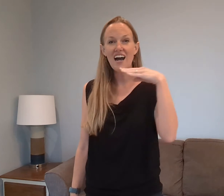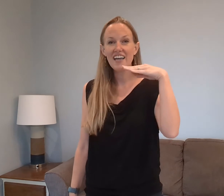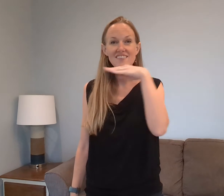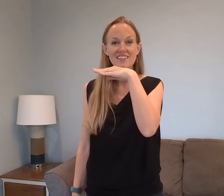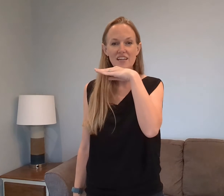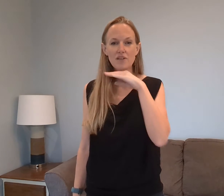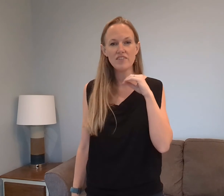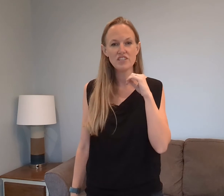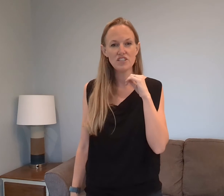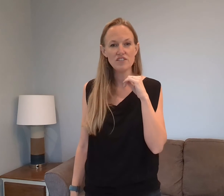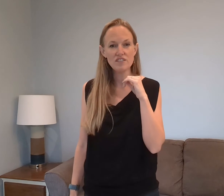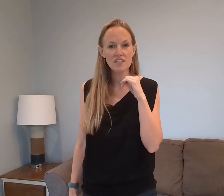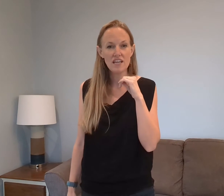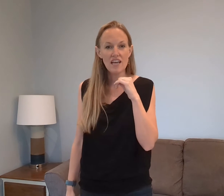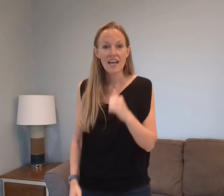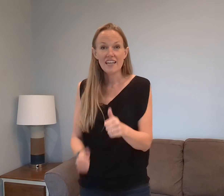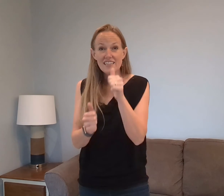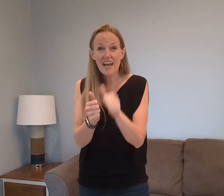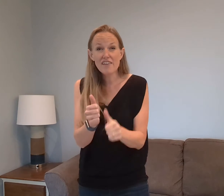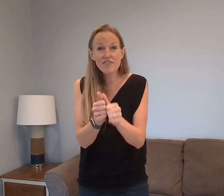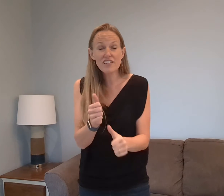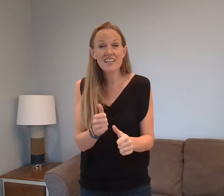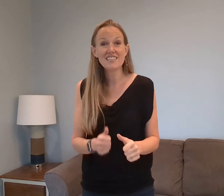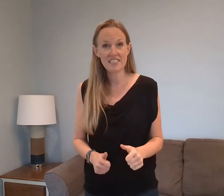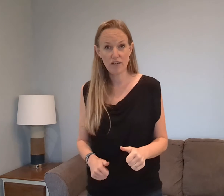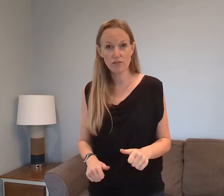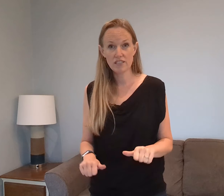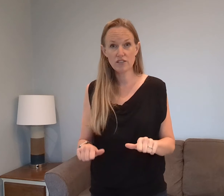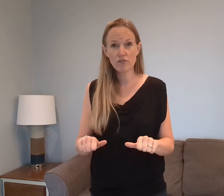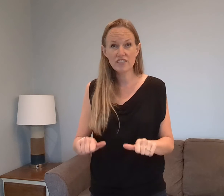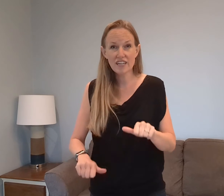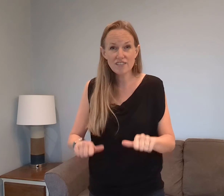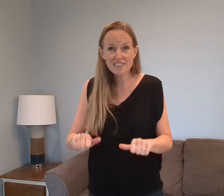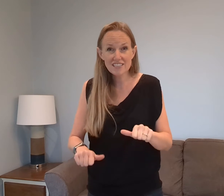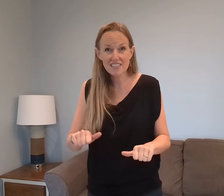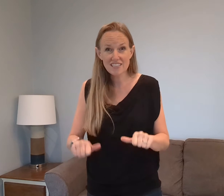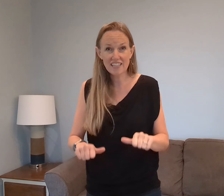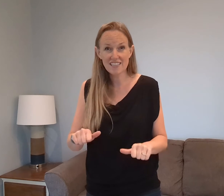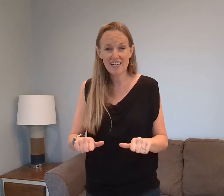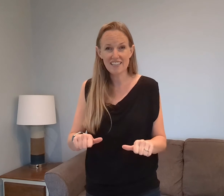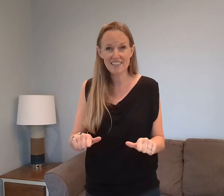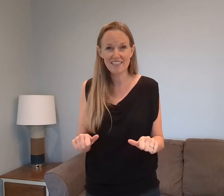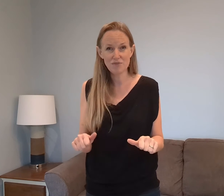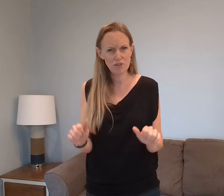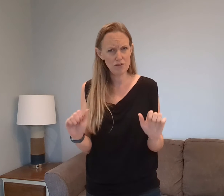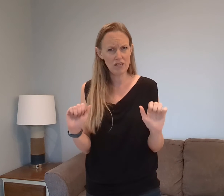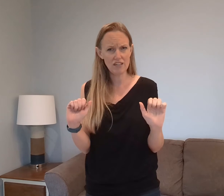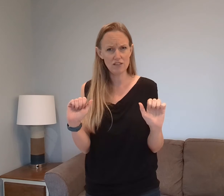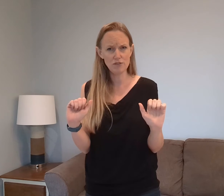Lie, okay, whatever you choose. And every doubt. So for doubt, the sign is kind of like this. We do a lot of loose